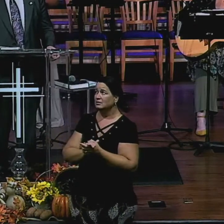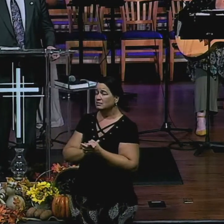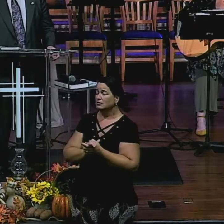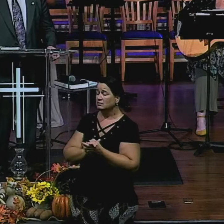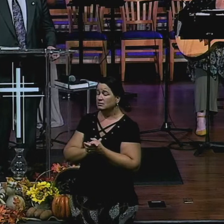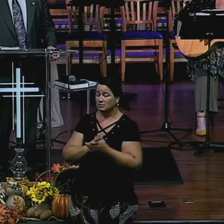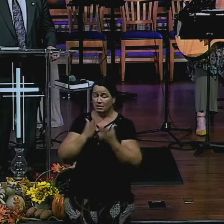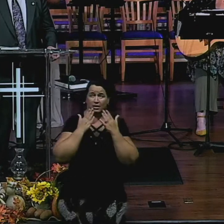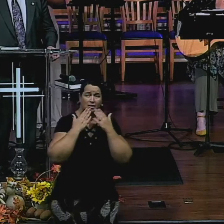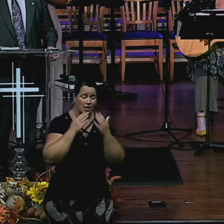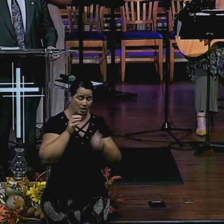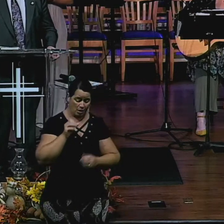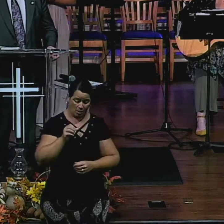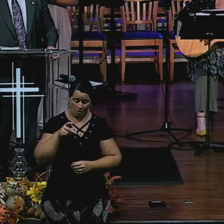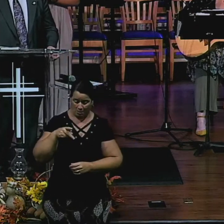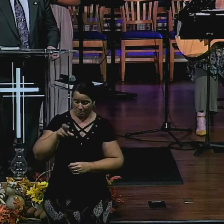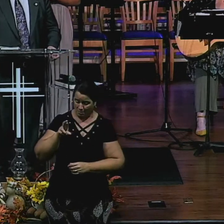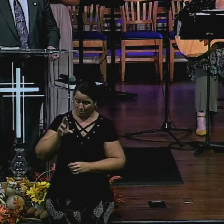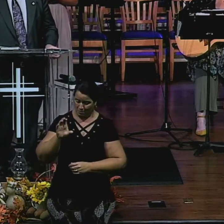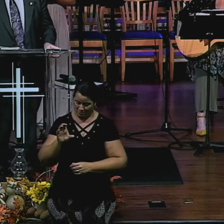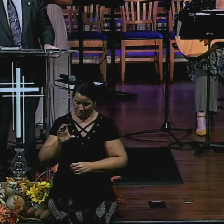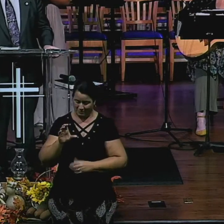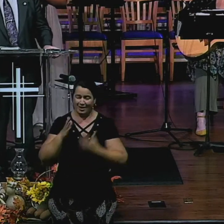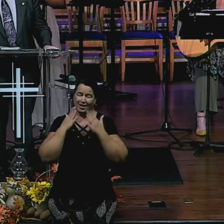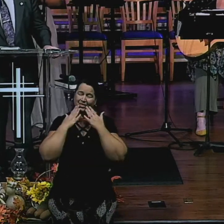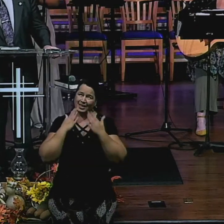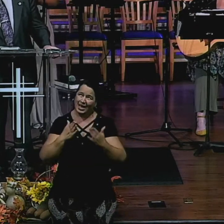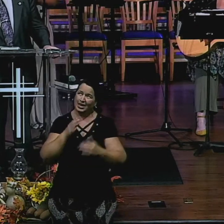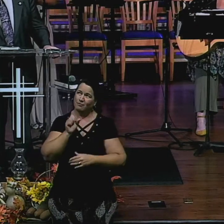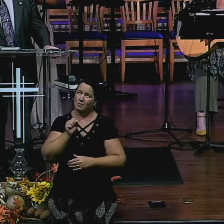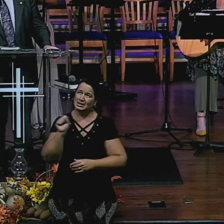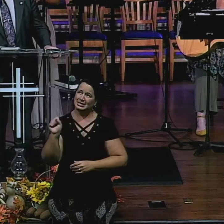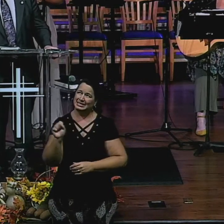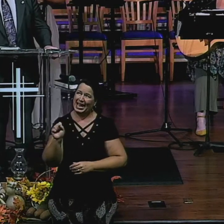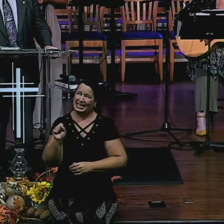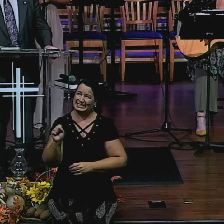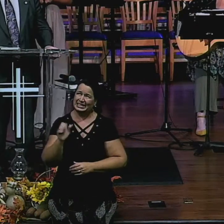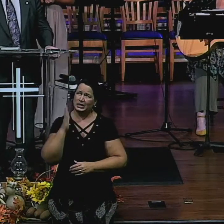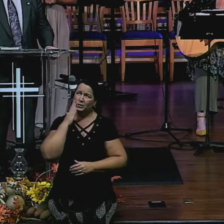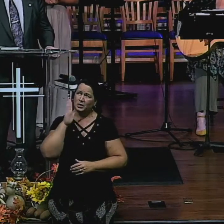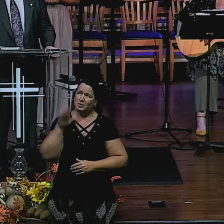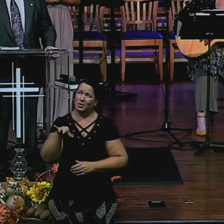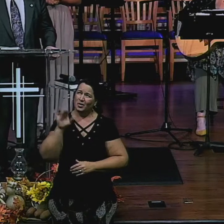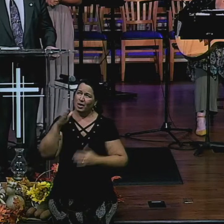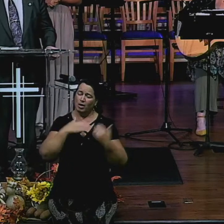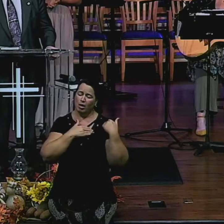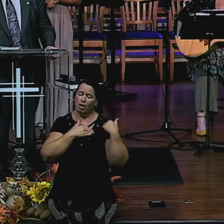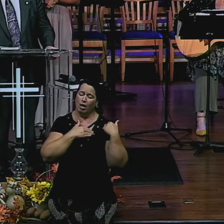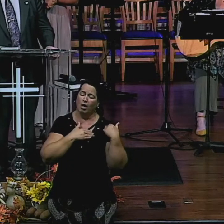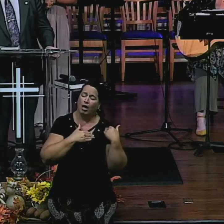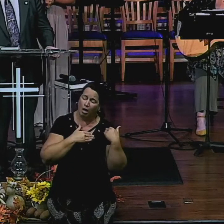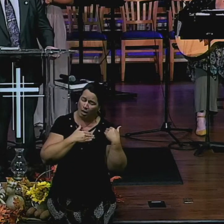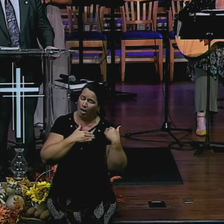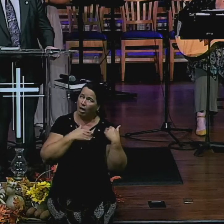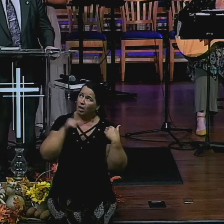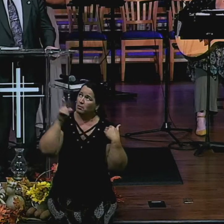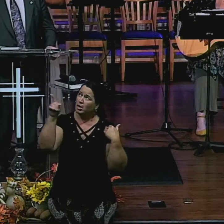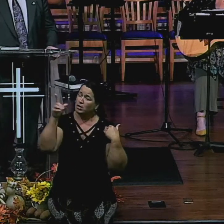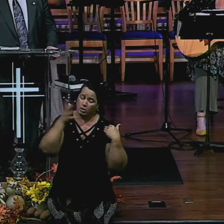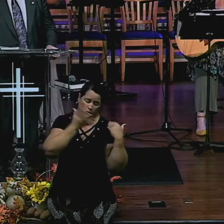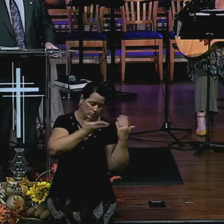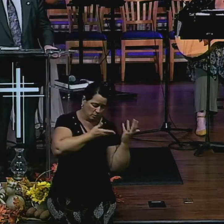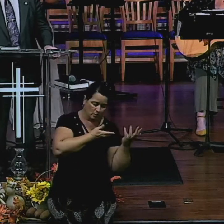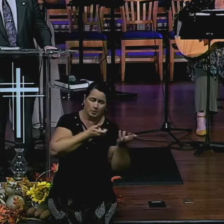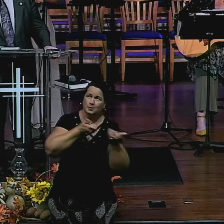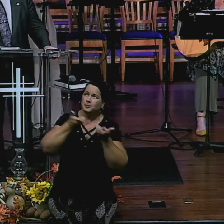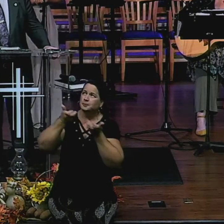for OPRC. We thank you for Miss Stacy. We know that the burdens she carries are heavy. And yet, Lord, you are the great burden bearer. You are the